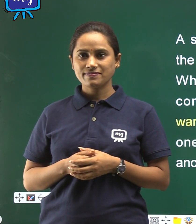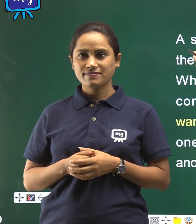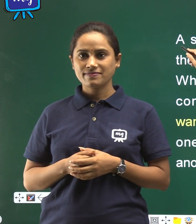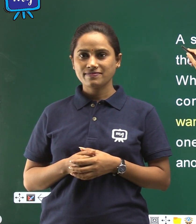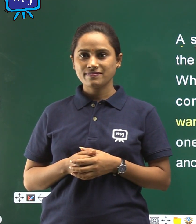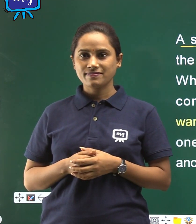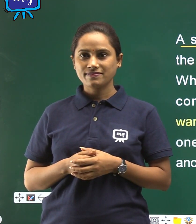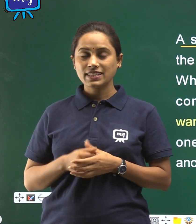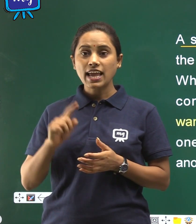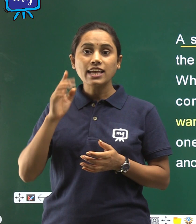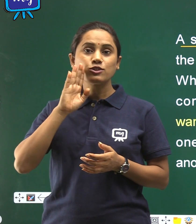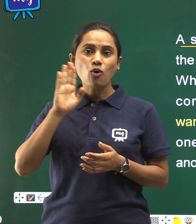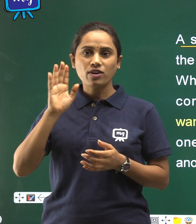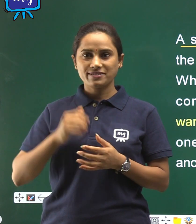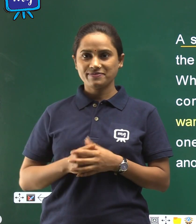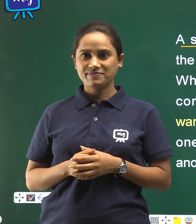A song